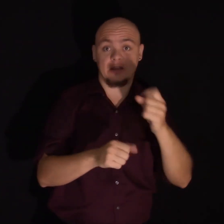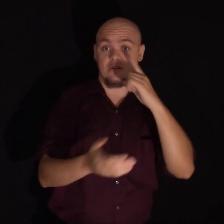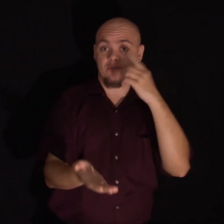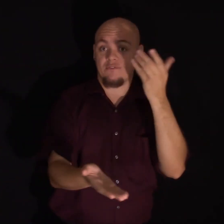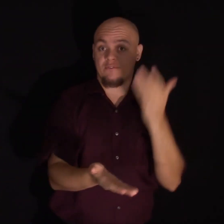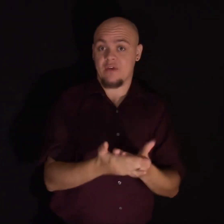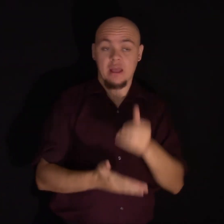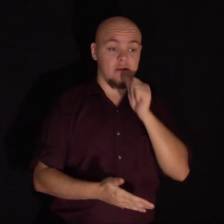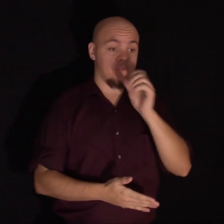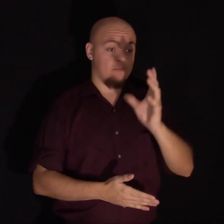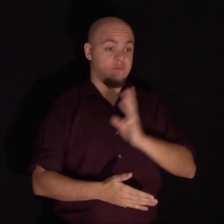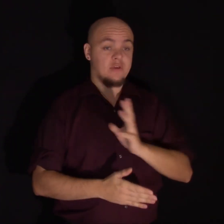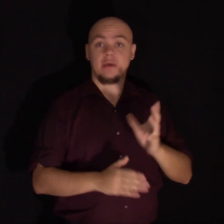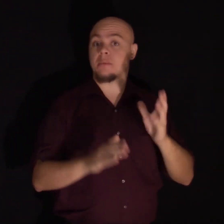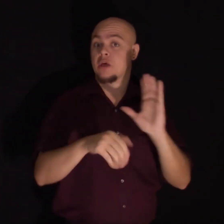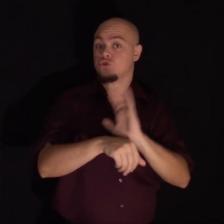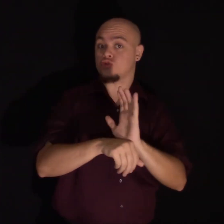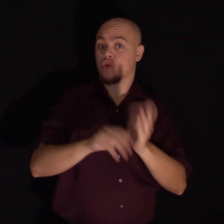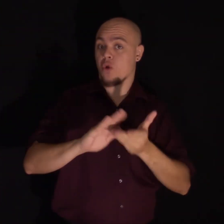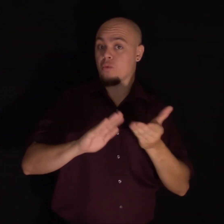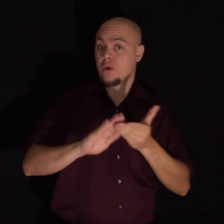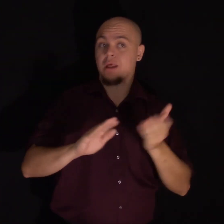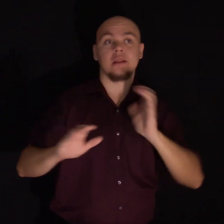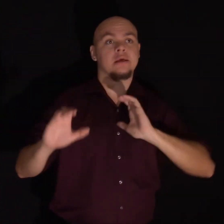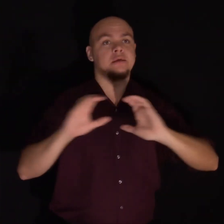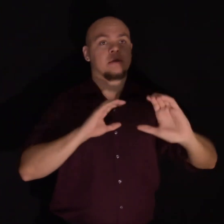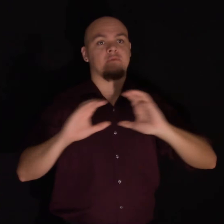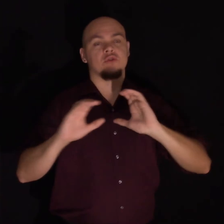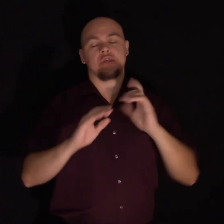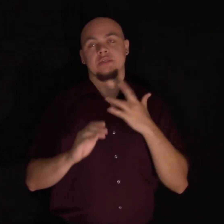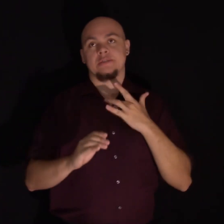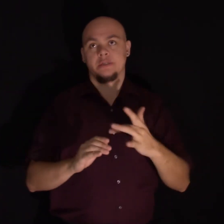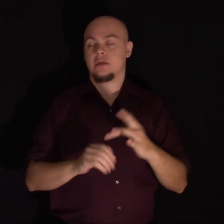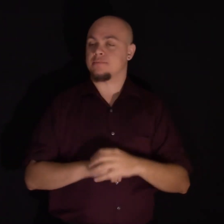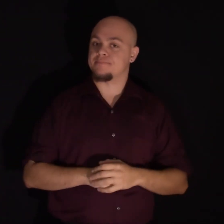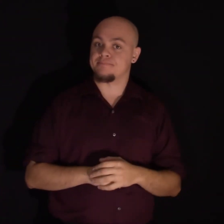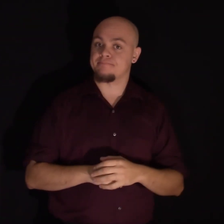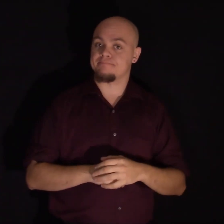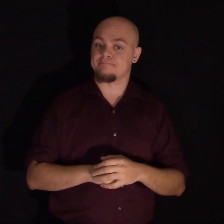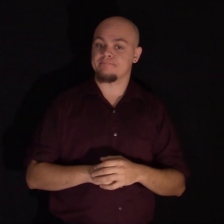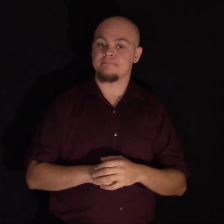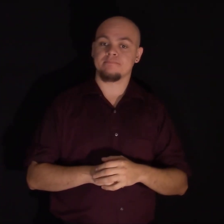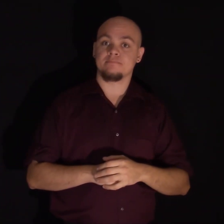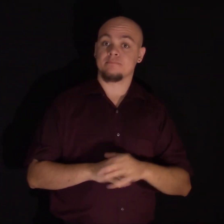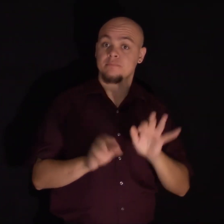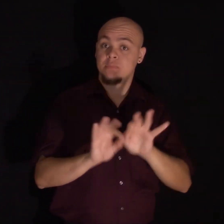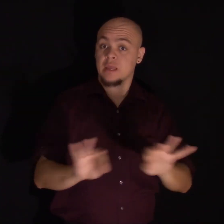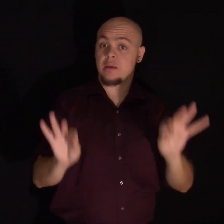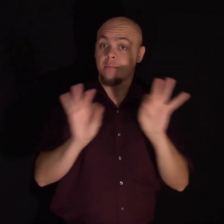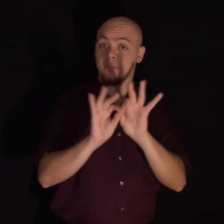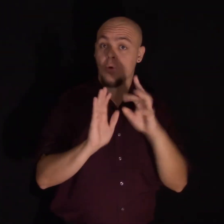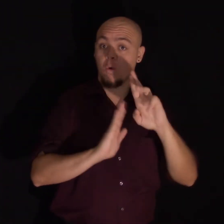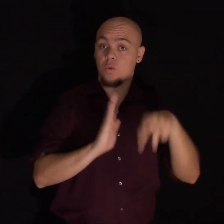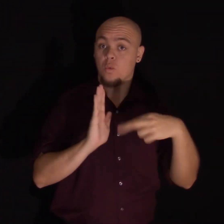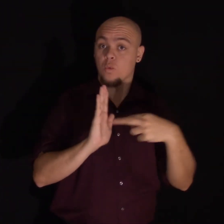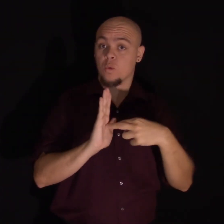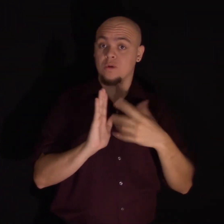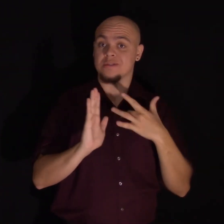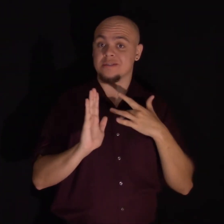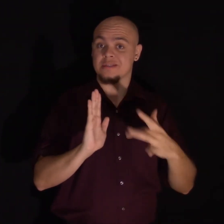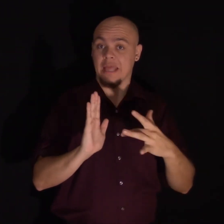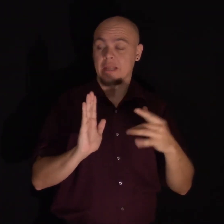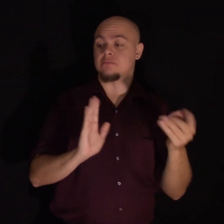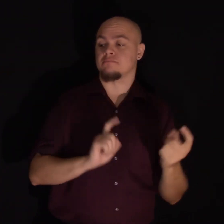female showrunner, I frequently find myself in these conversations, talking about how key roles in the entertainment industry aren't going to